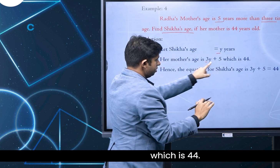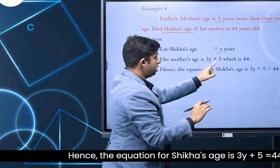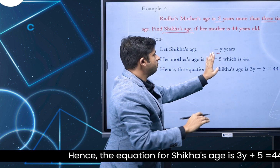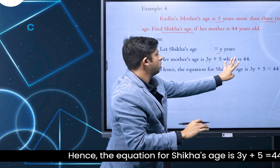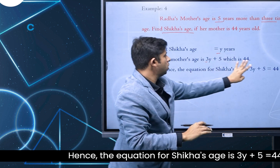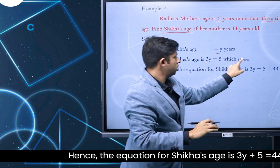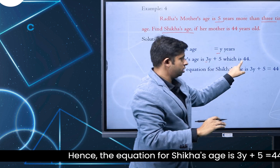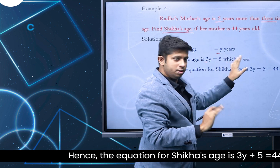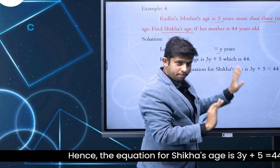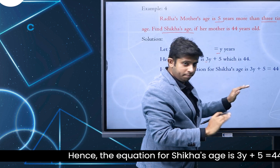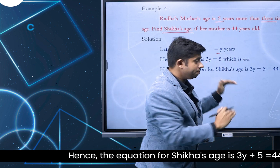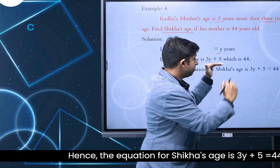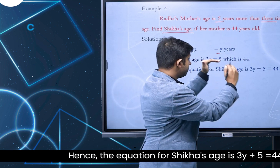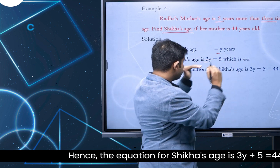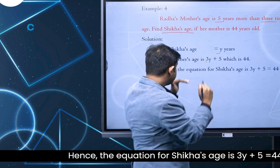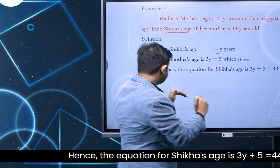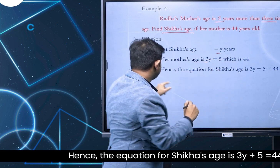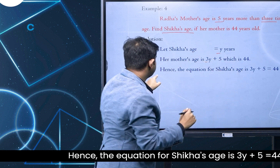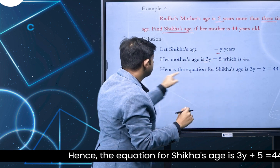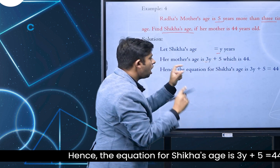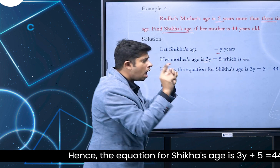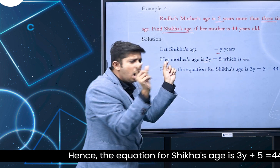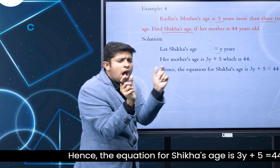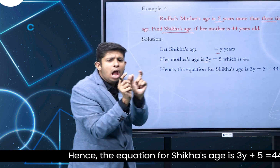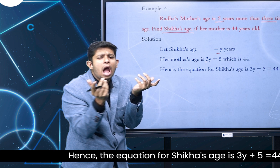Hence, the equation for Shika's age is